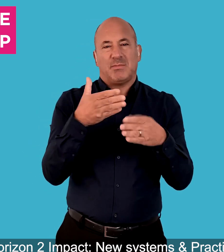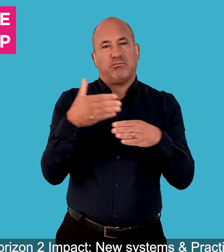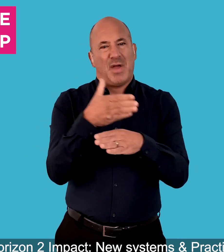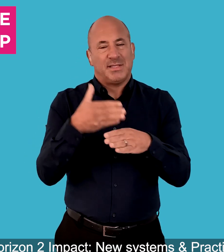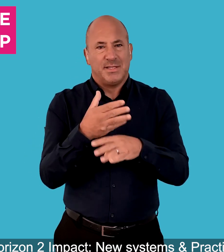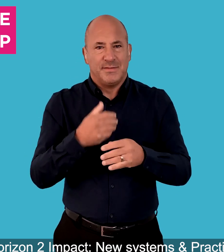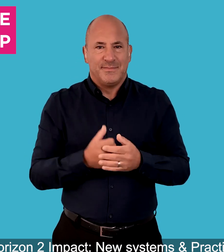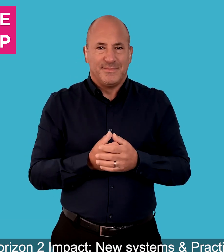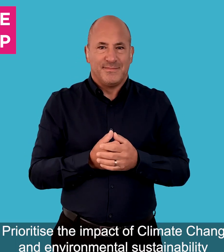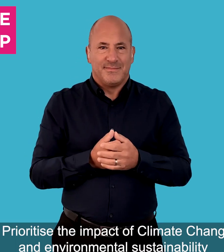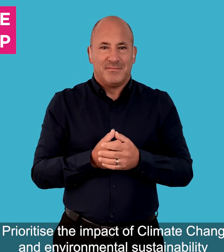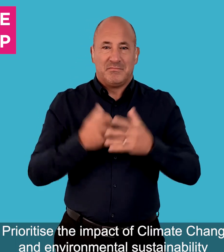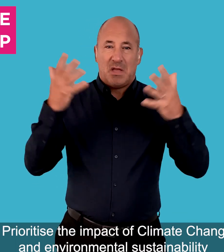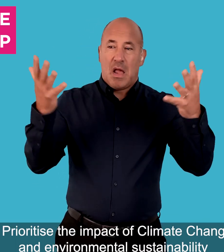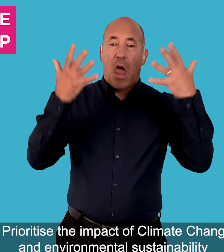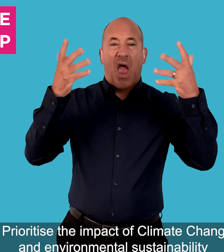and practice.